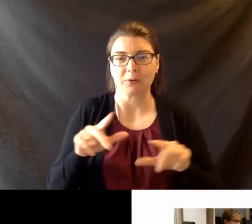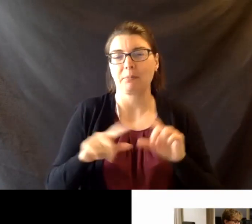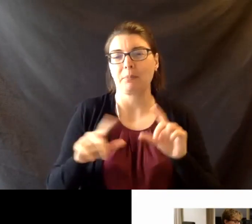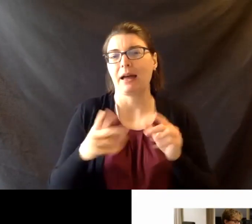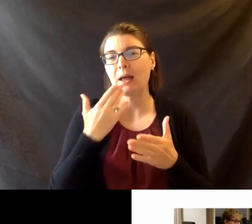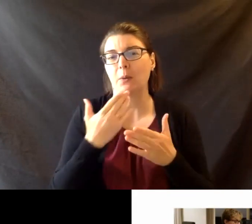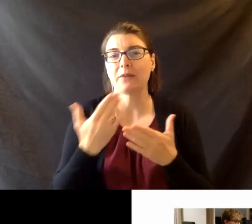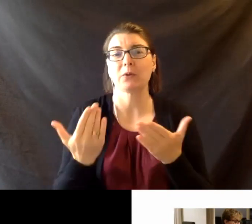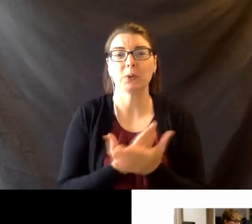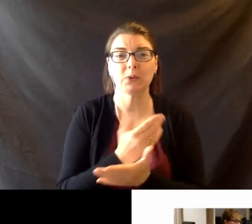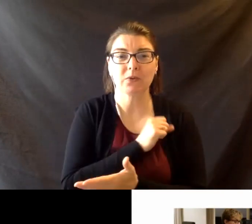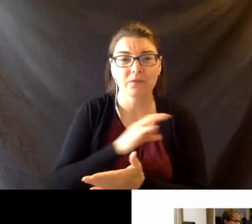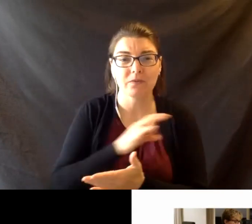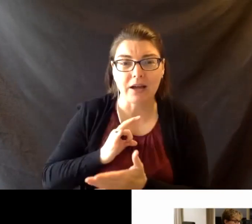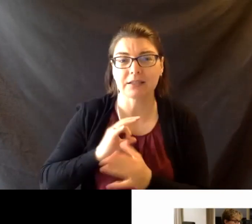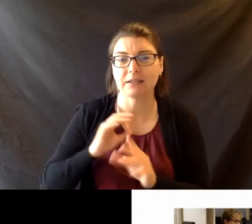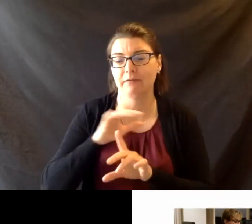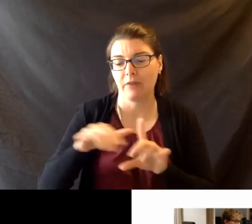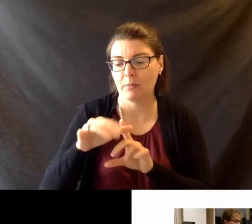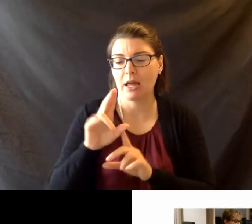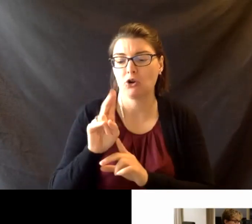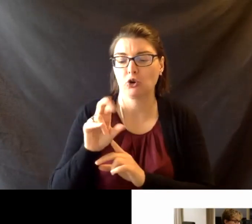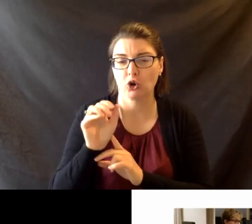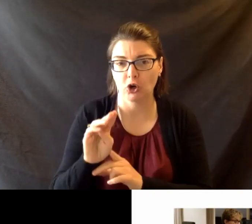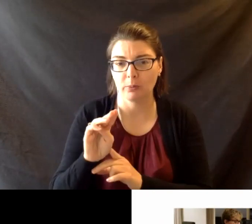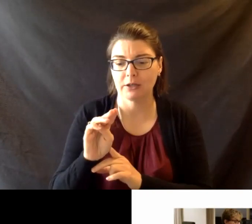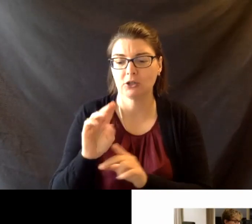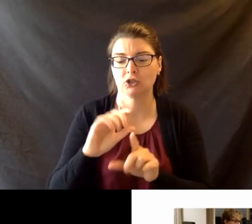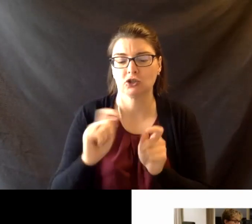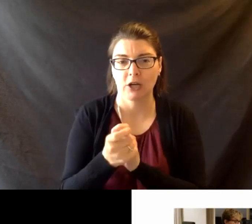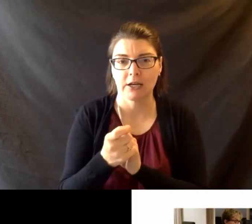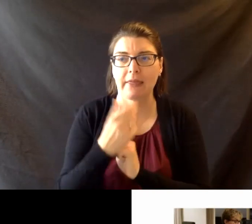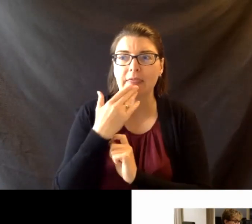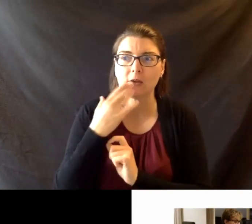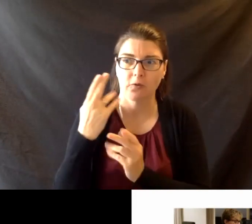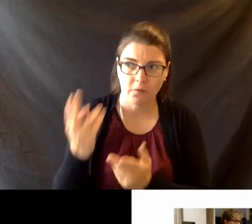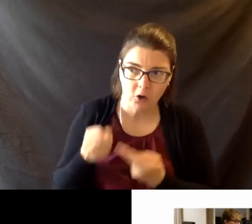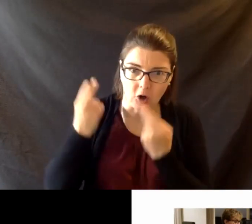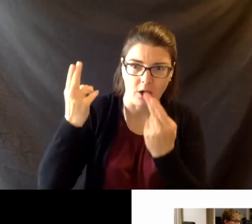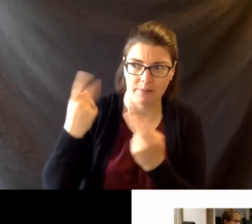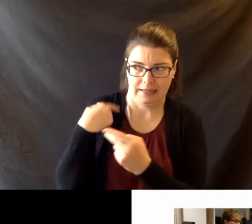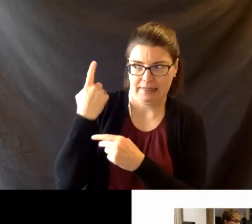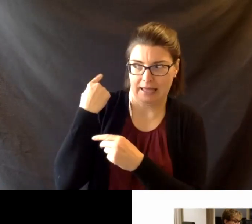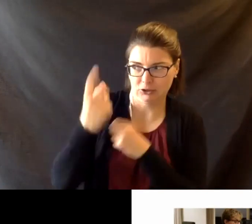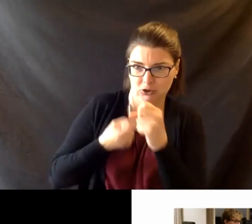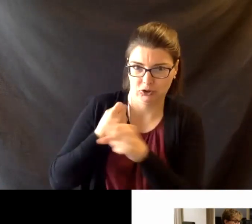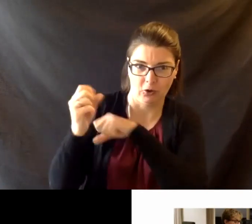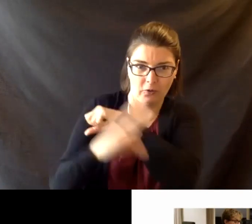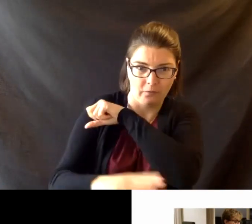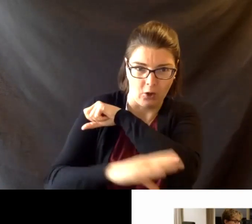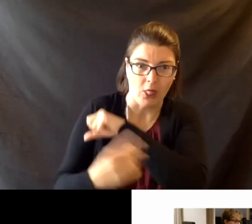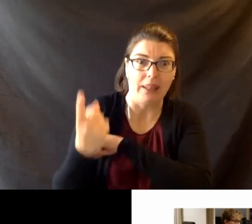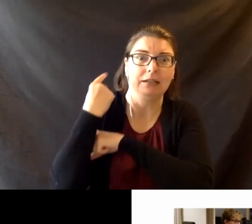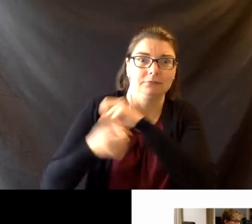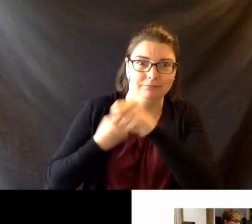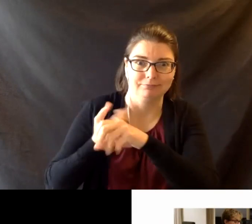in the new Faculty of Environmental and Urban Change for nominating me last fall. So thank you. I'll emphasize the last